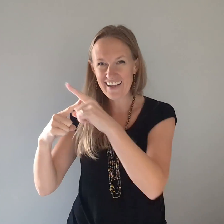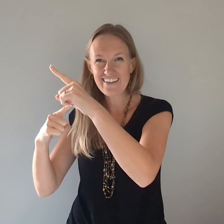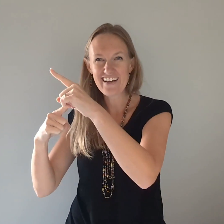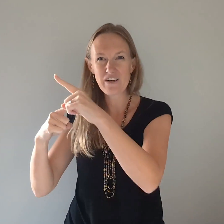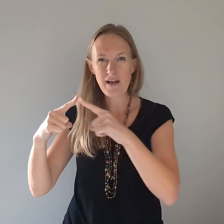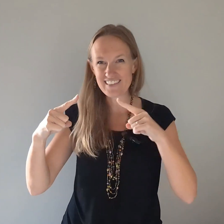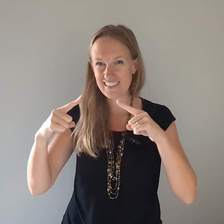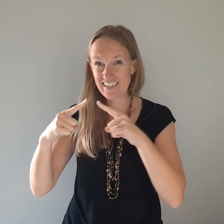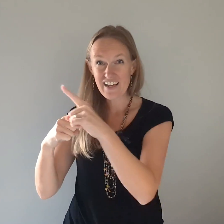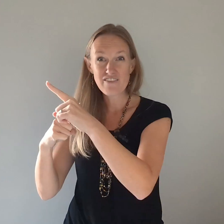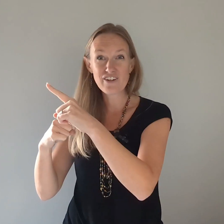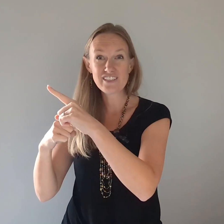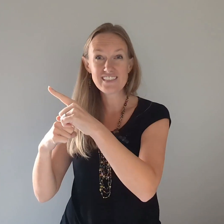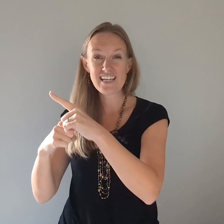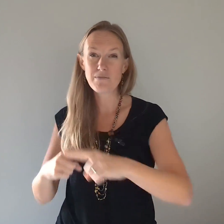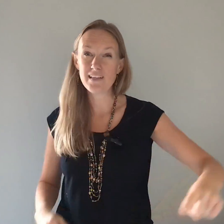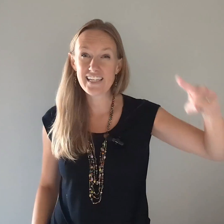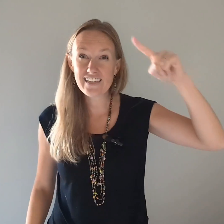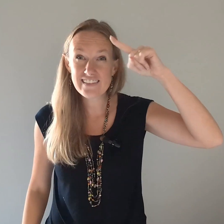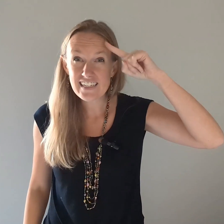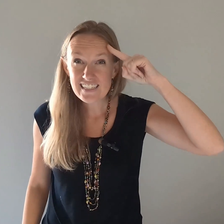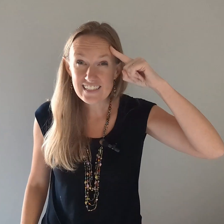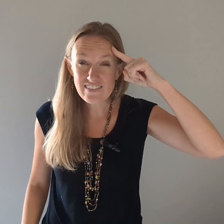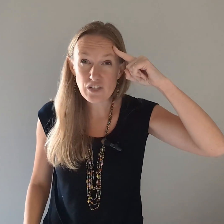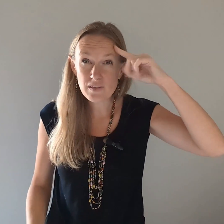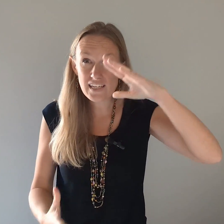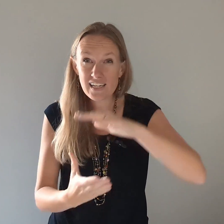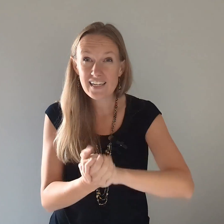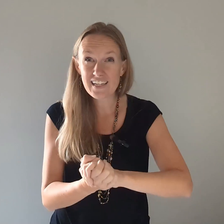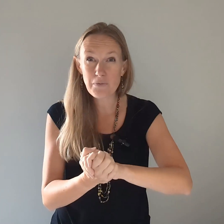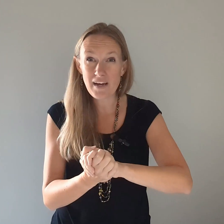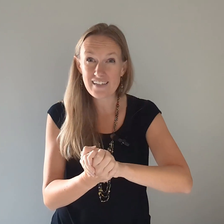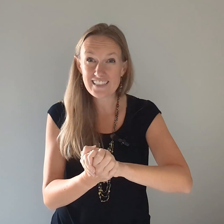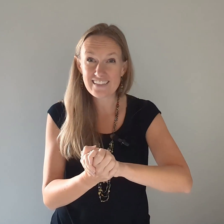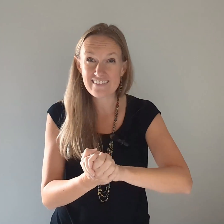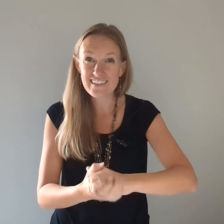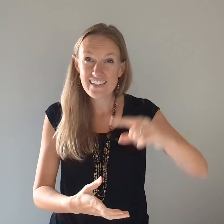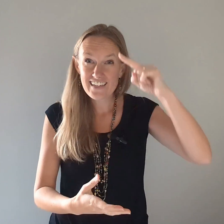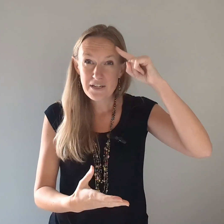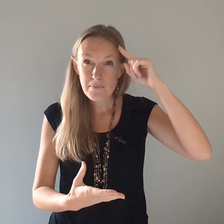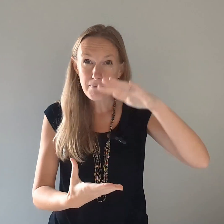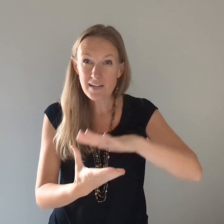okay? Kind of go past it. First, and then believed, something you think that you're married to.